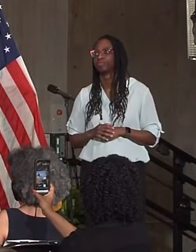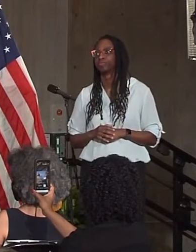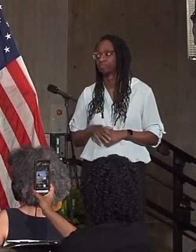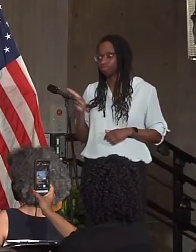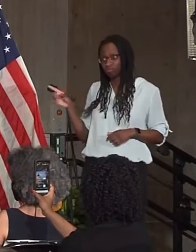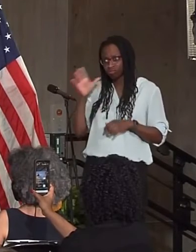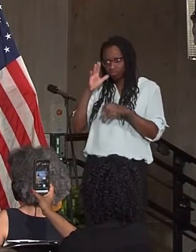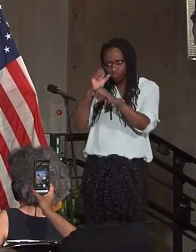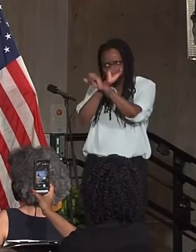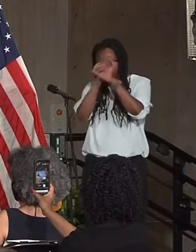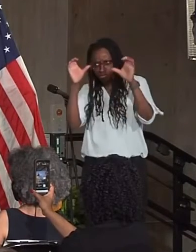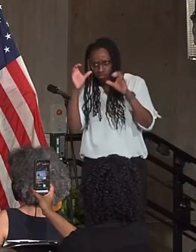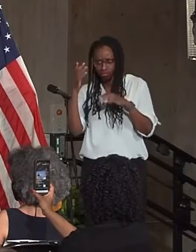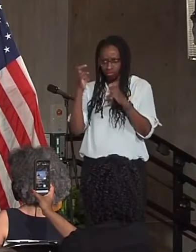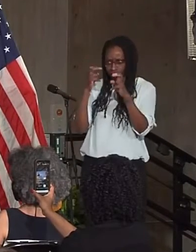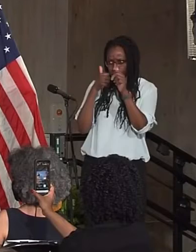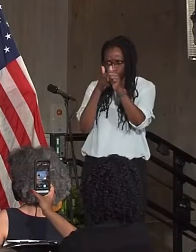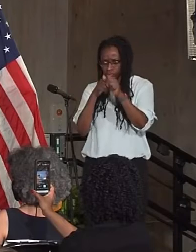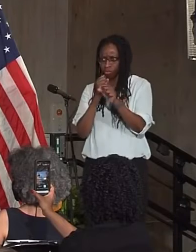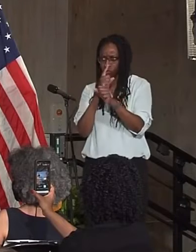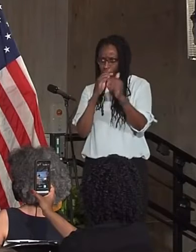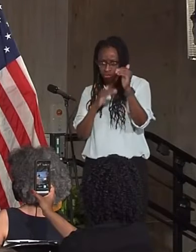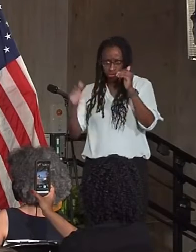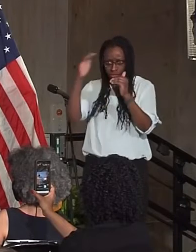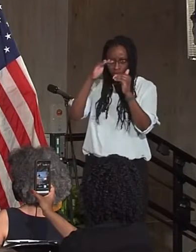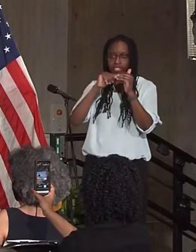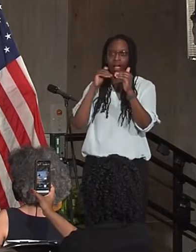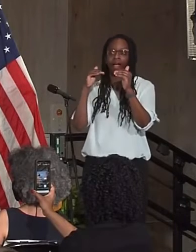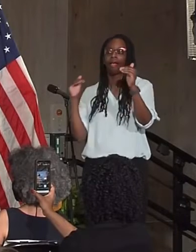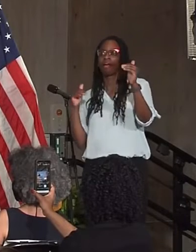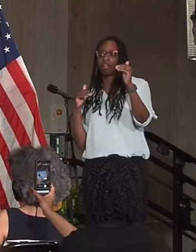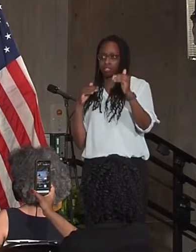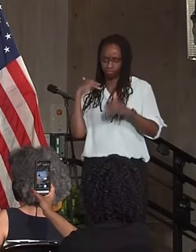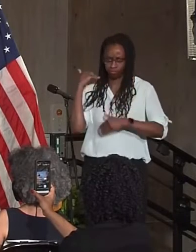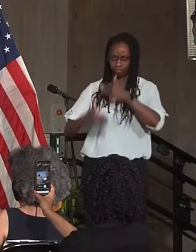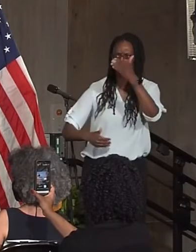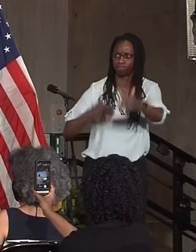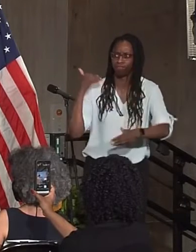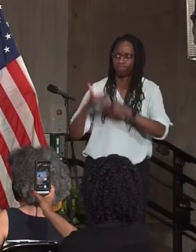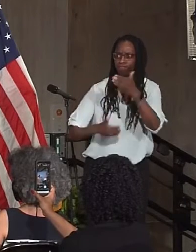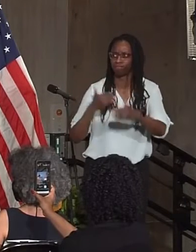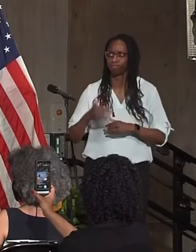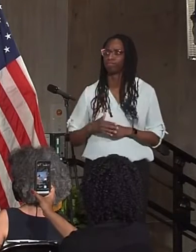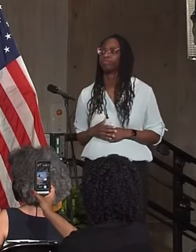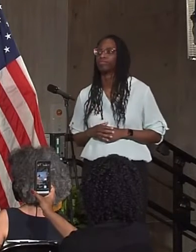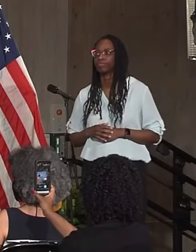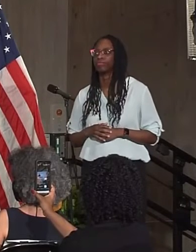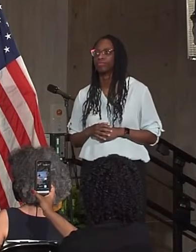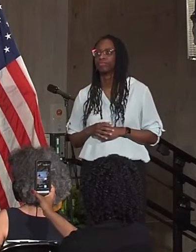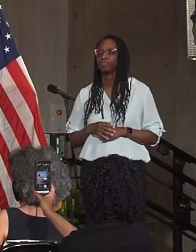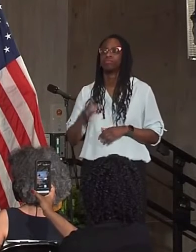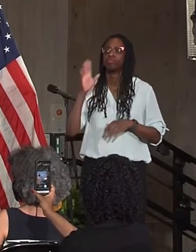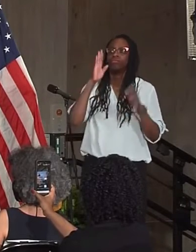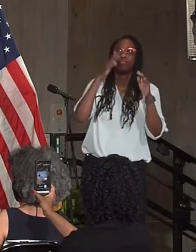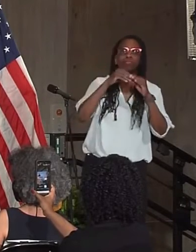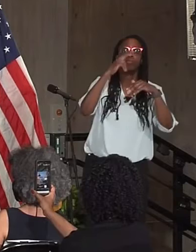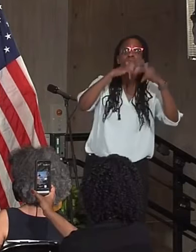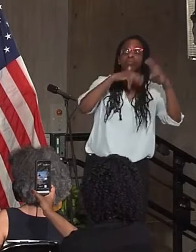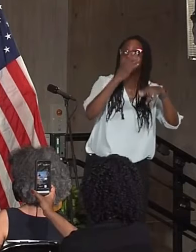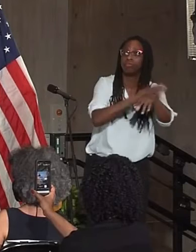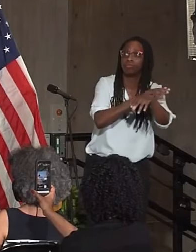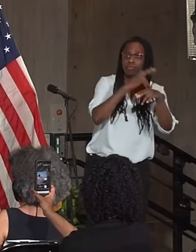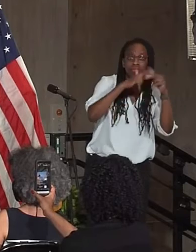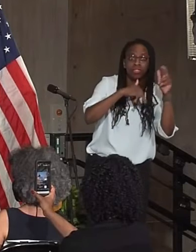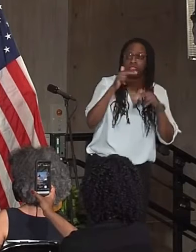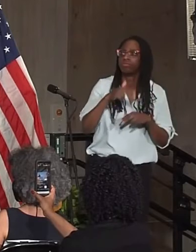will tap into the intellectual capital, groundbreaking innovations, and human infrastructure of our city. She will